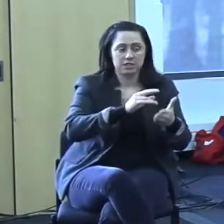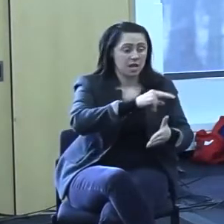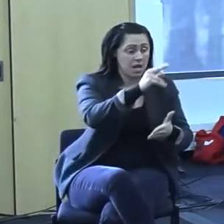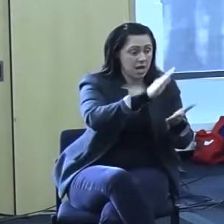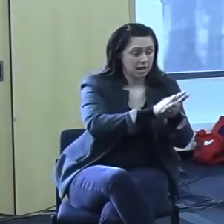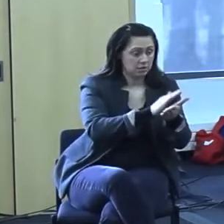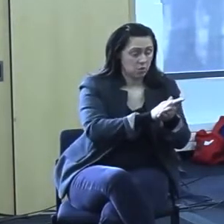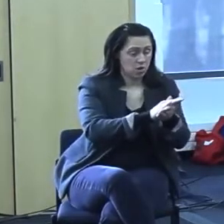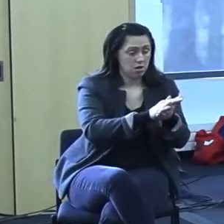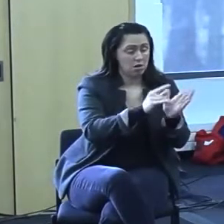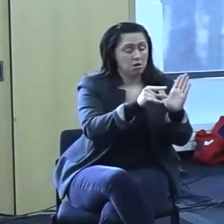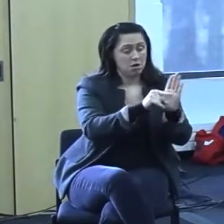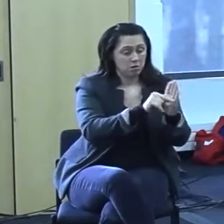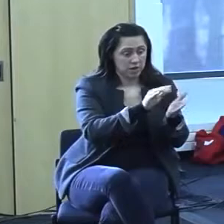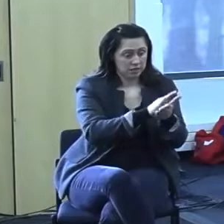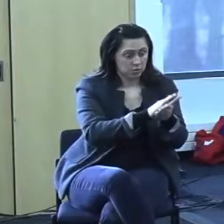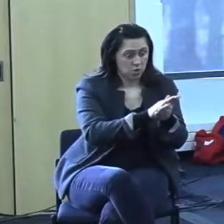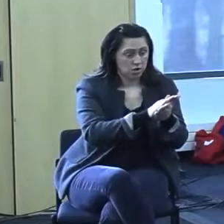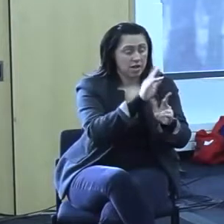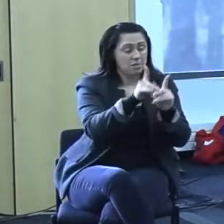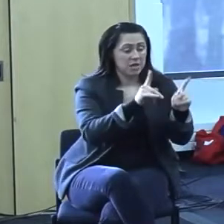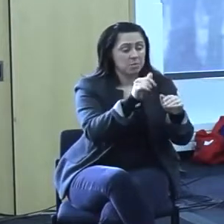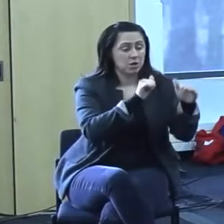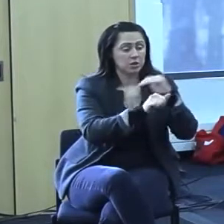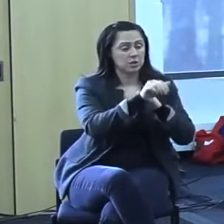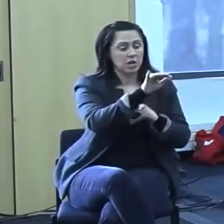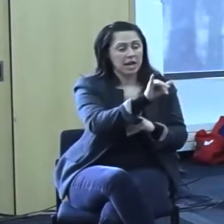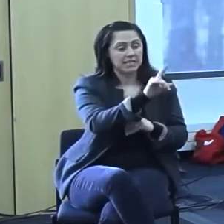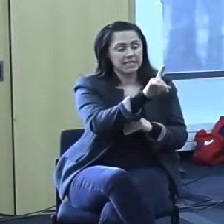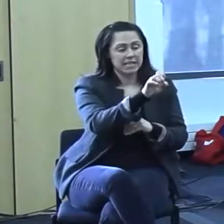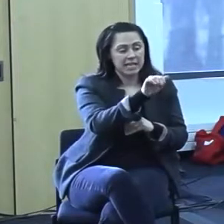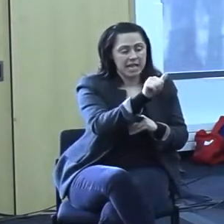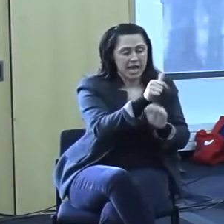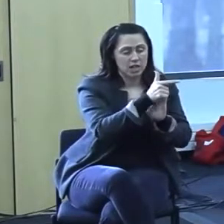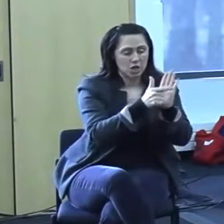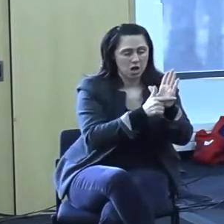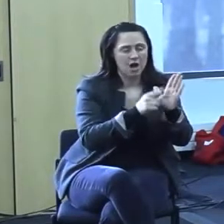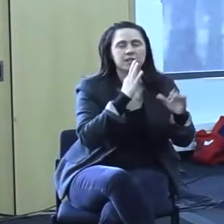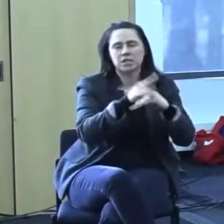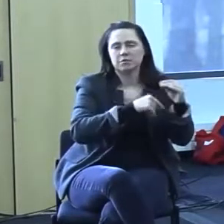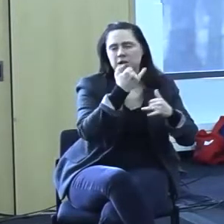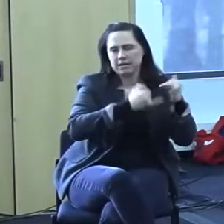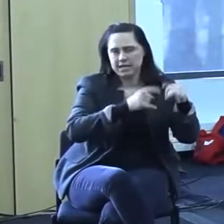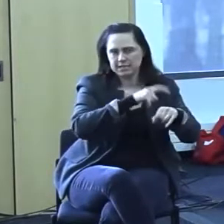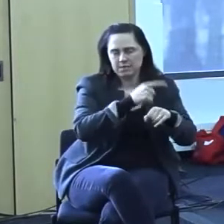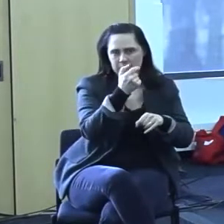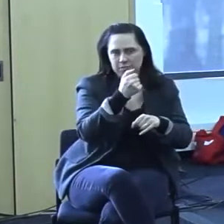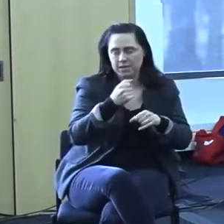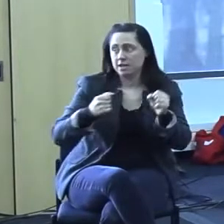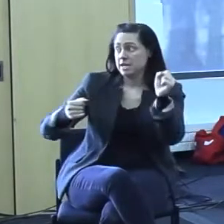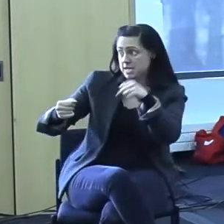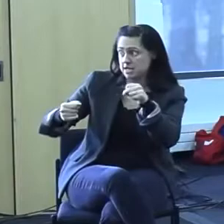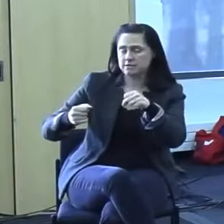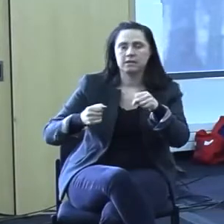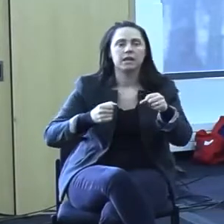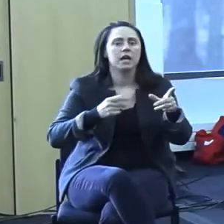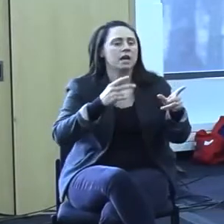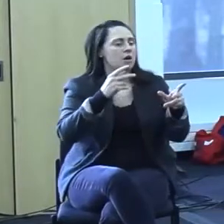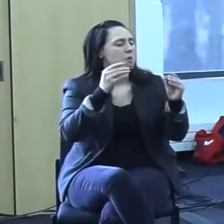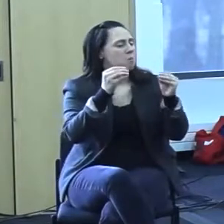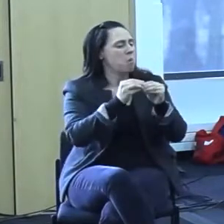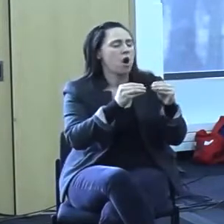grade school, individuals with disabilities function under IDEA law. I think I talked a little bit about this last time, which Yes. puts far